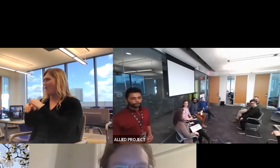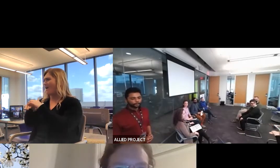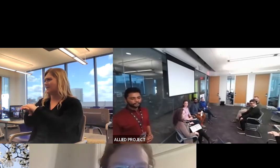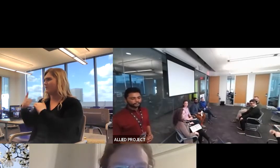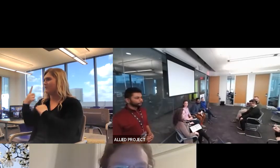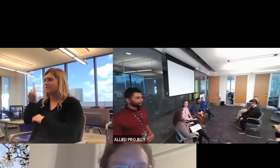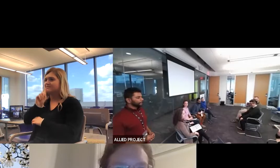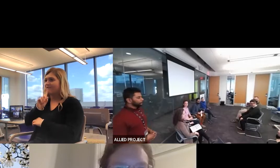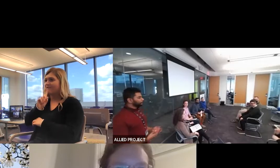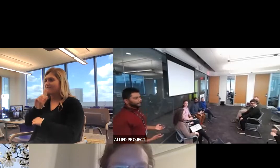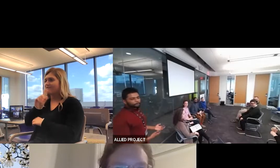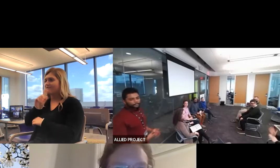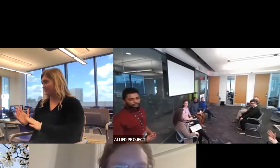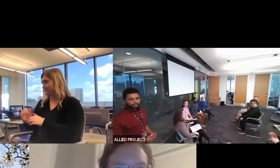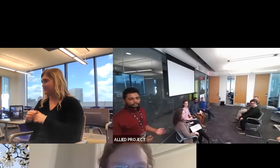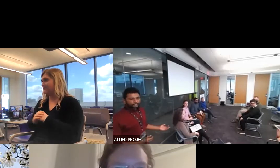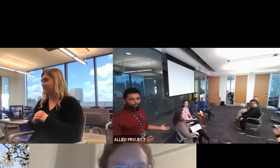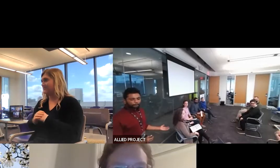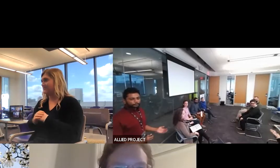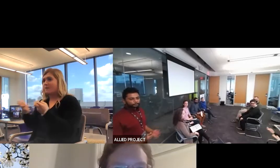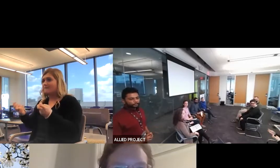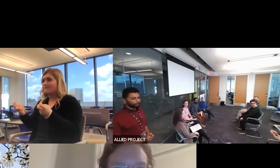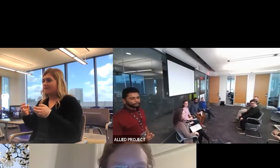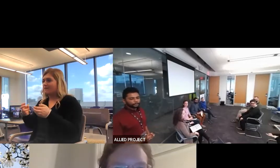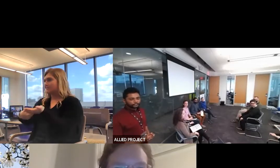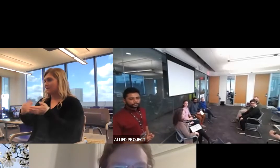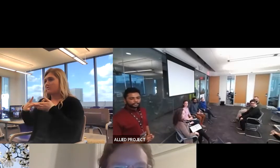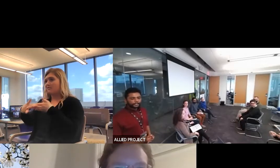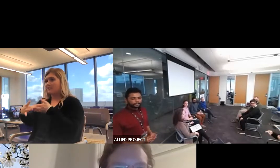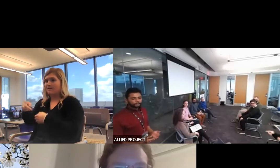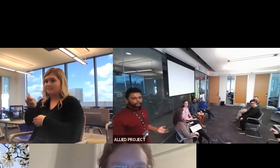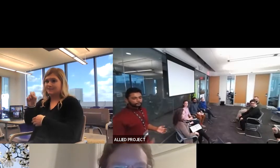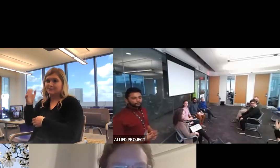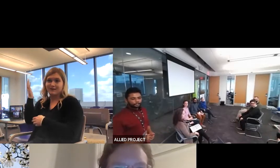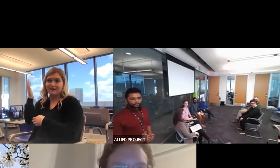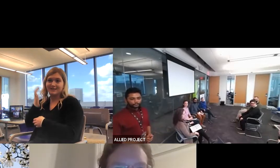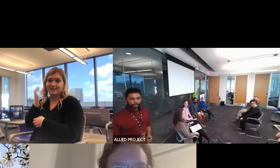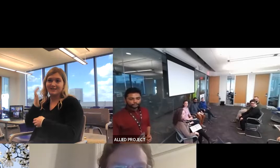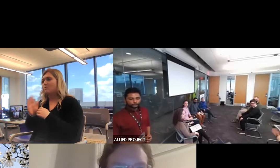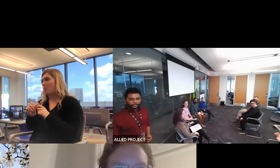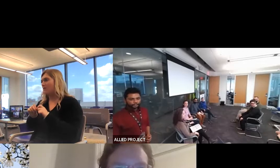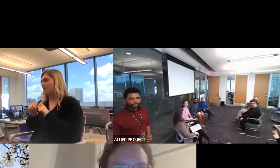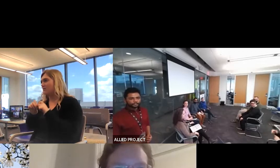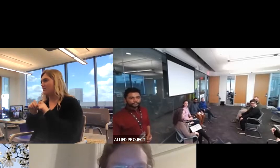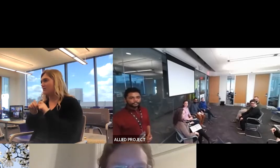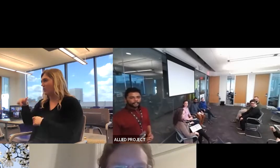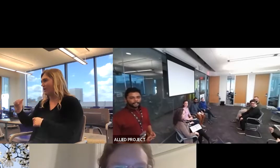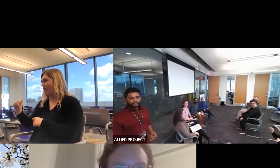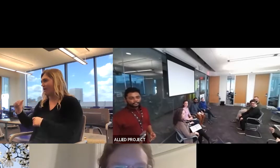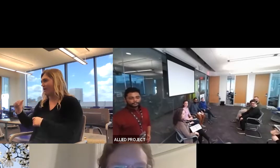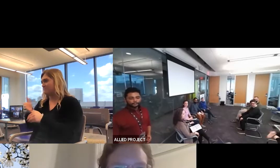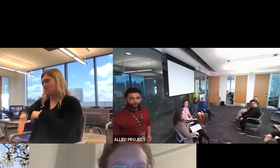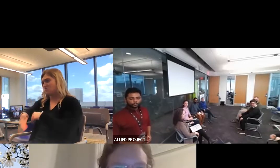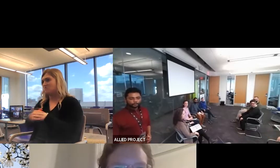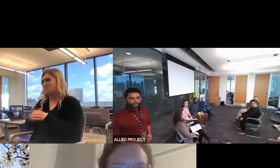for deaf employees. We will have a panel discussion led by Ms. Rachel, and we will continue with the Q&A session.